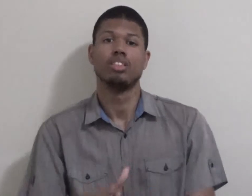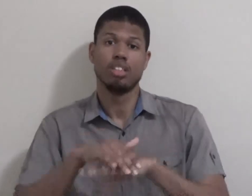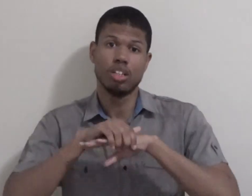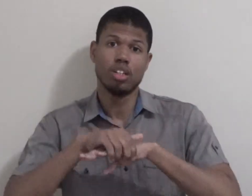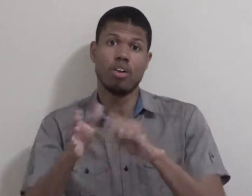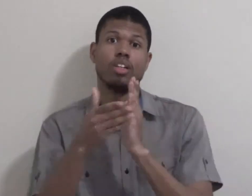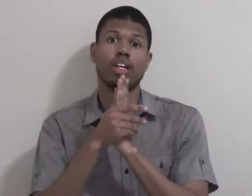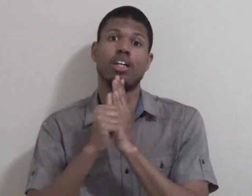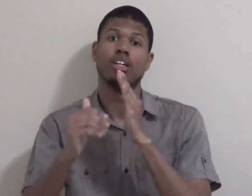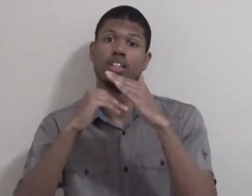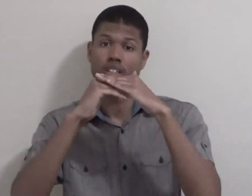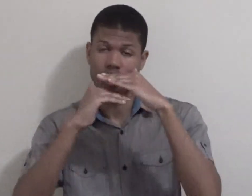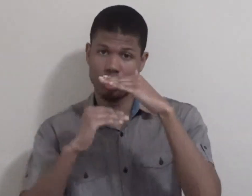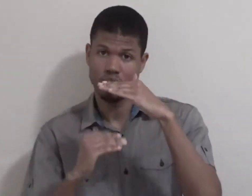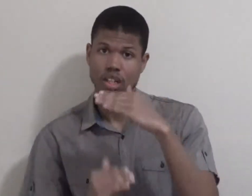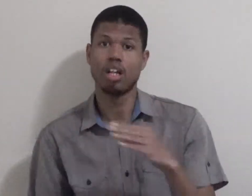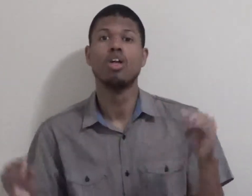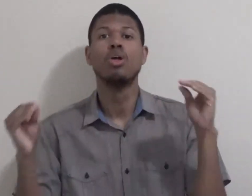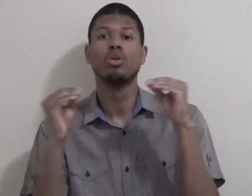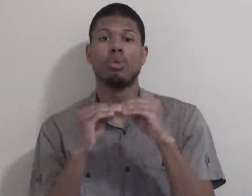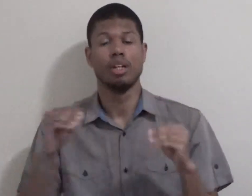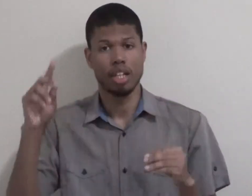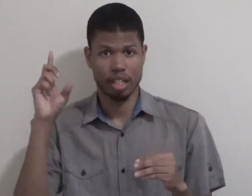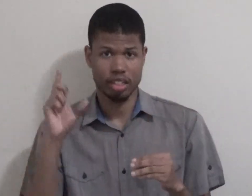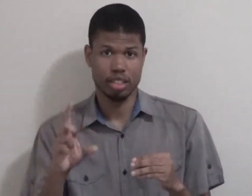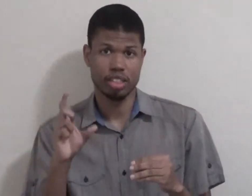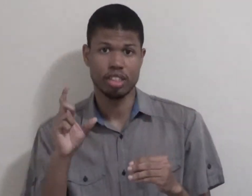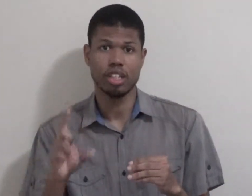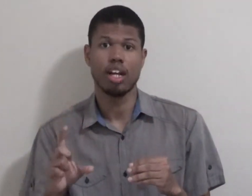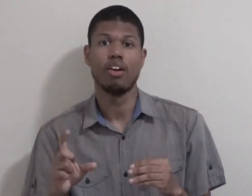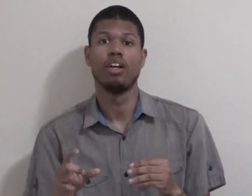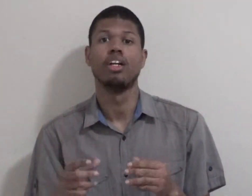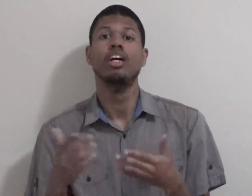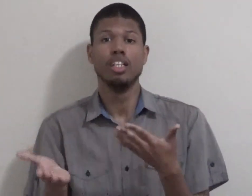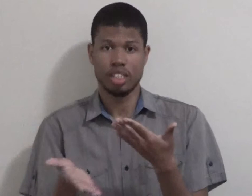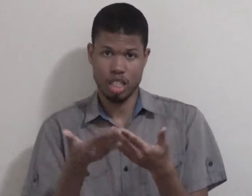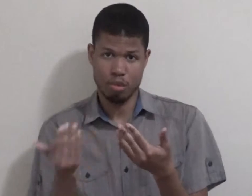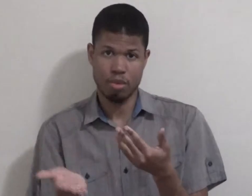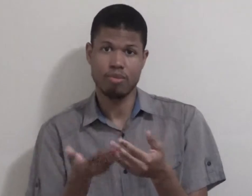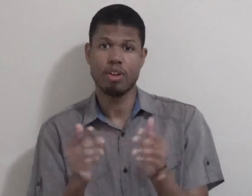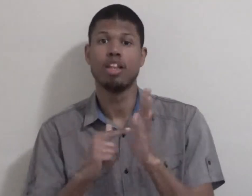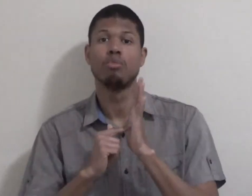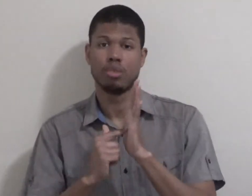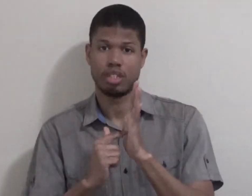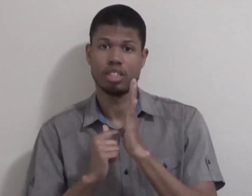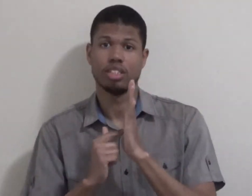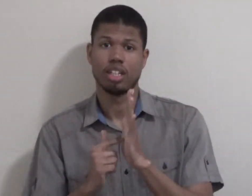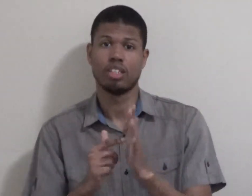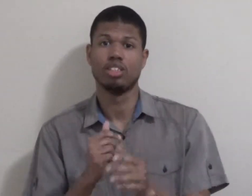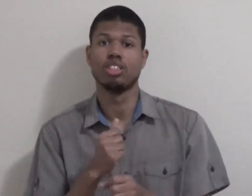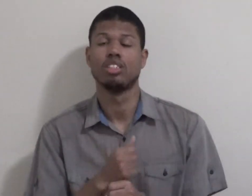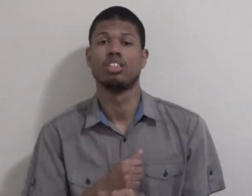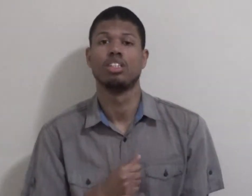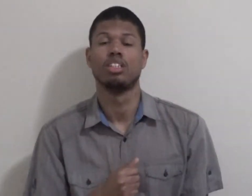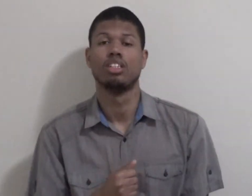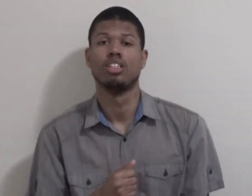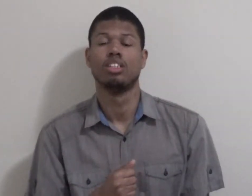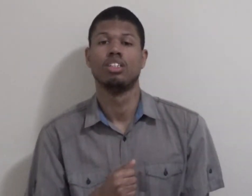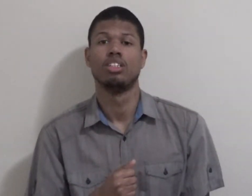for simplification of the presentation. An interpreter must know when to interpret and when